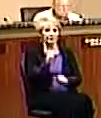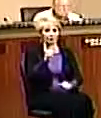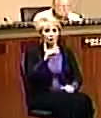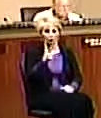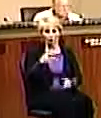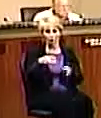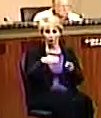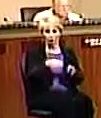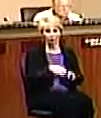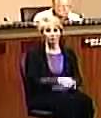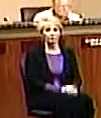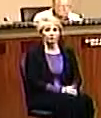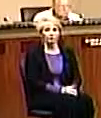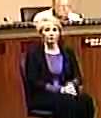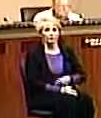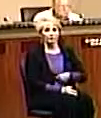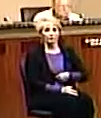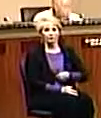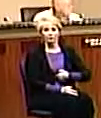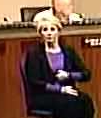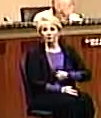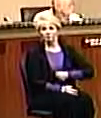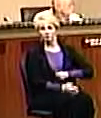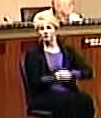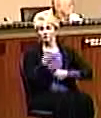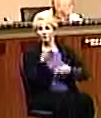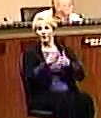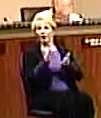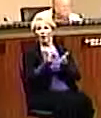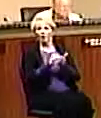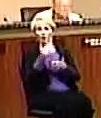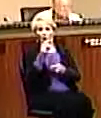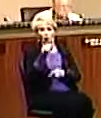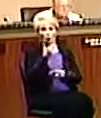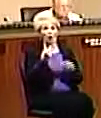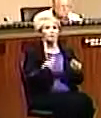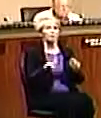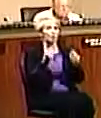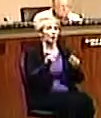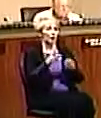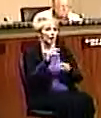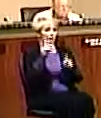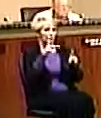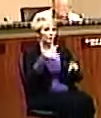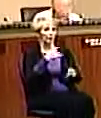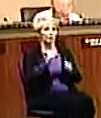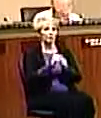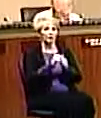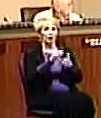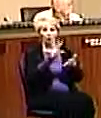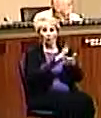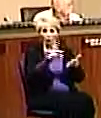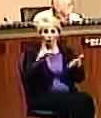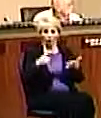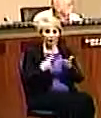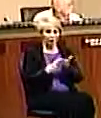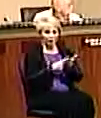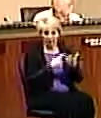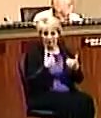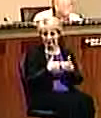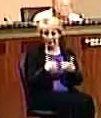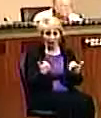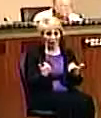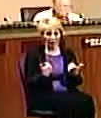Street. Sterling. Would ask that you consider those items in a single motion unless someone would like an item removed and discussed